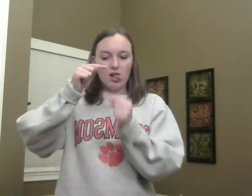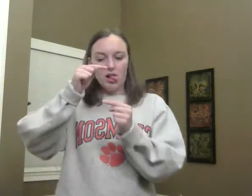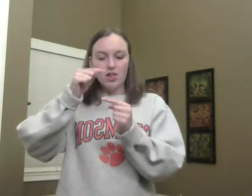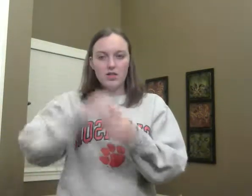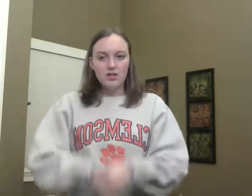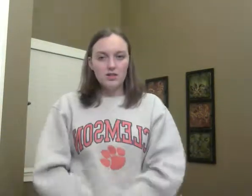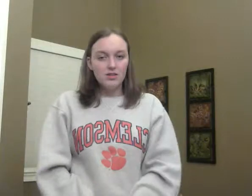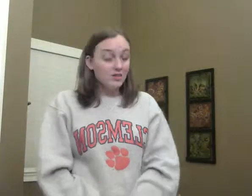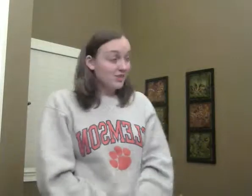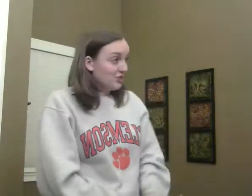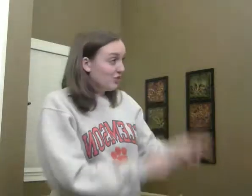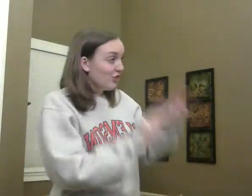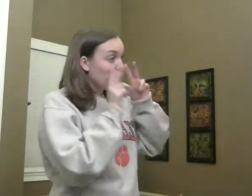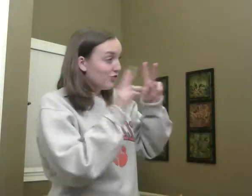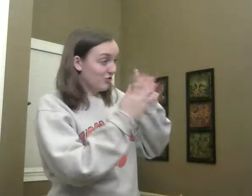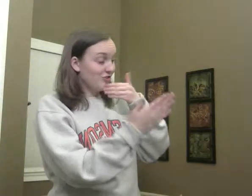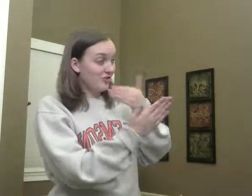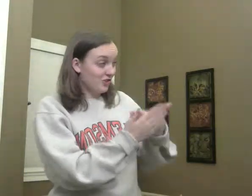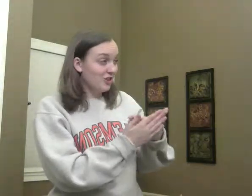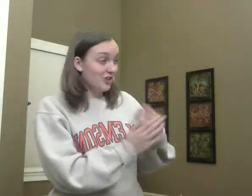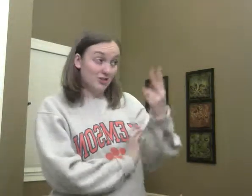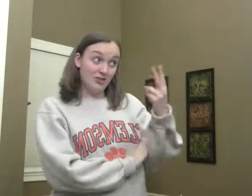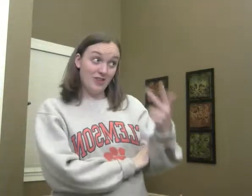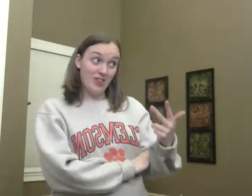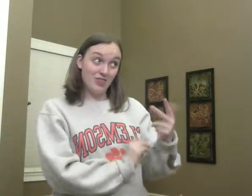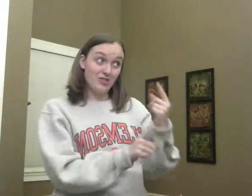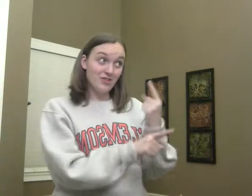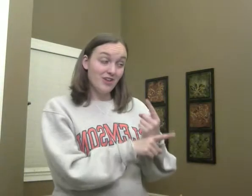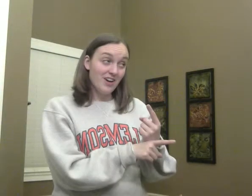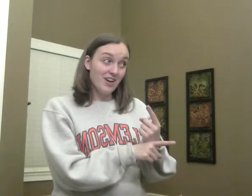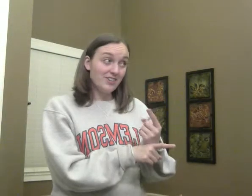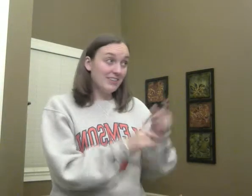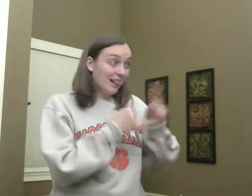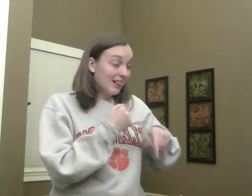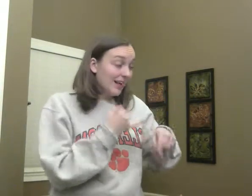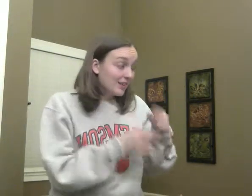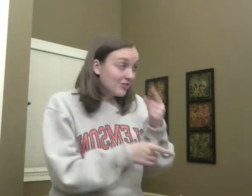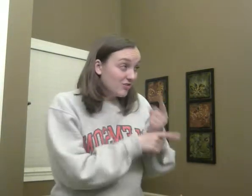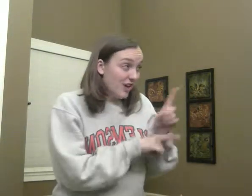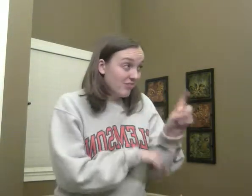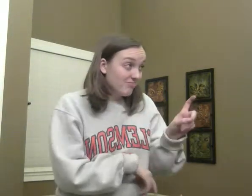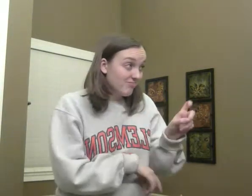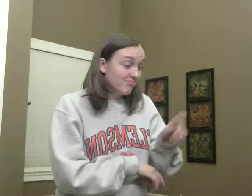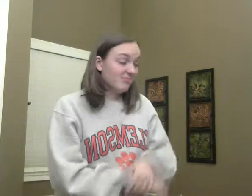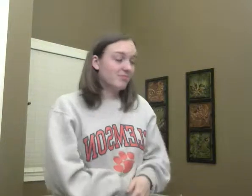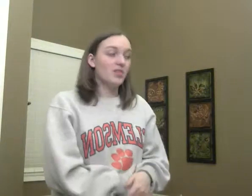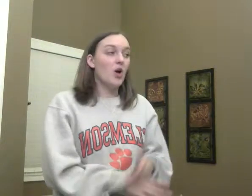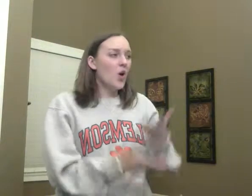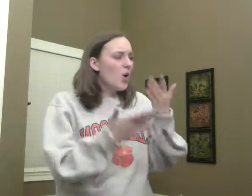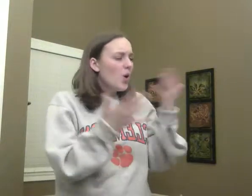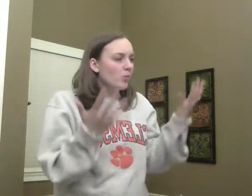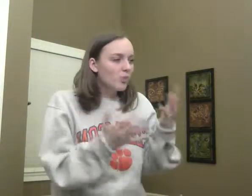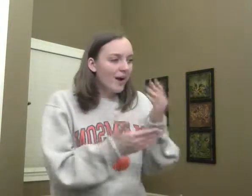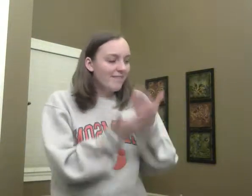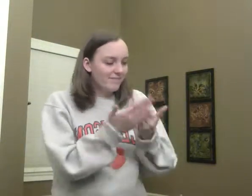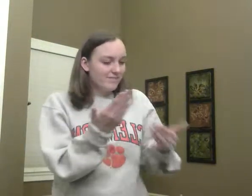Looking good. 2 out of 3. Let's see if they can get the last one. What fact can you select to show the speed of a